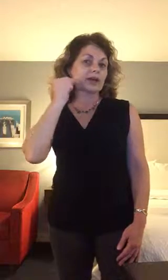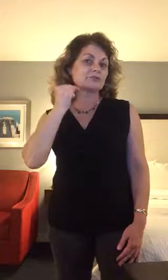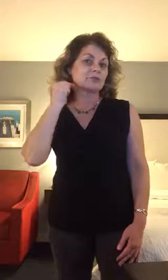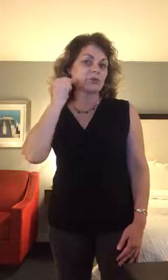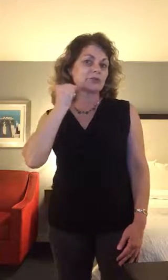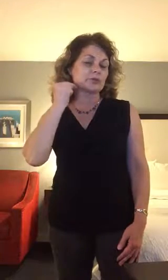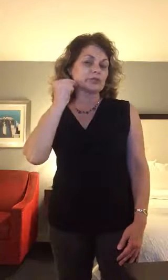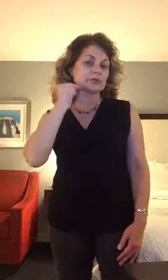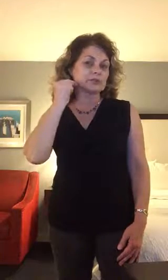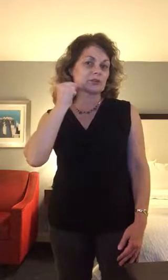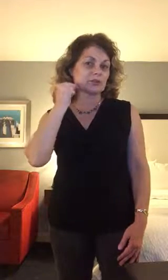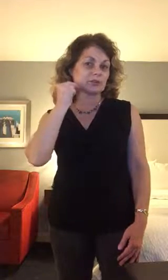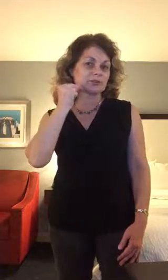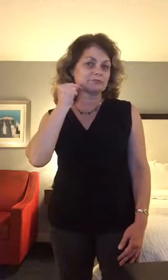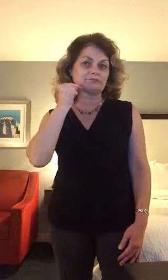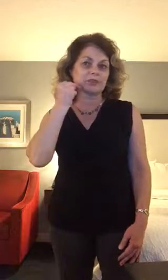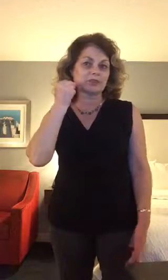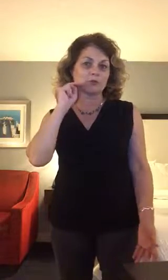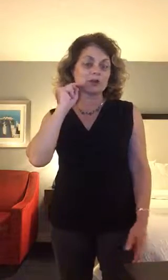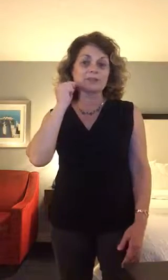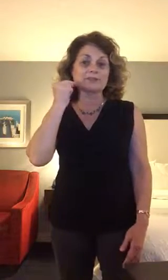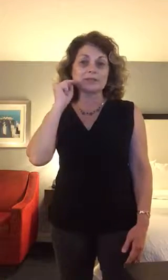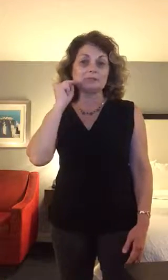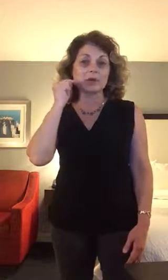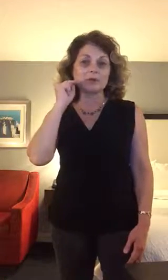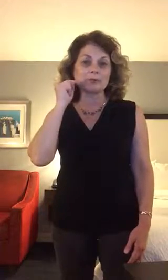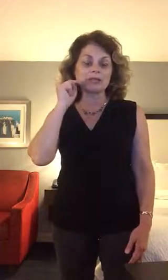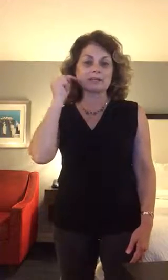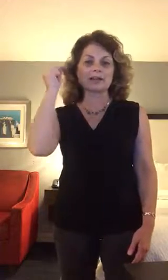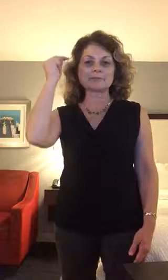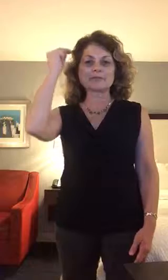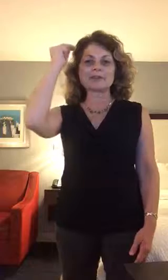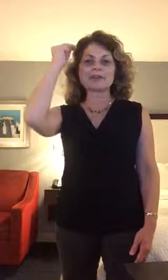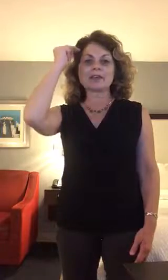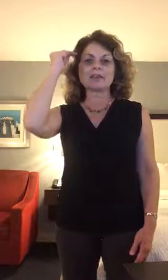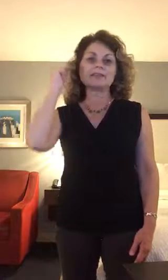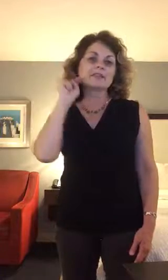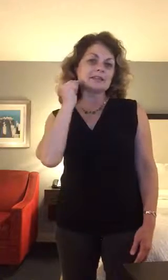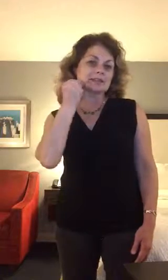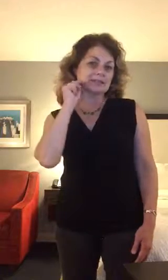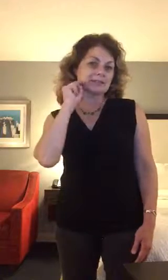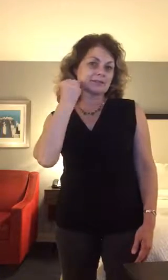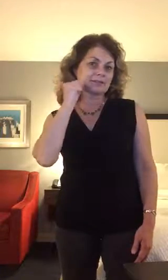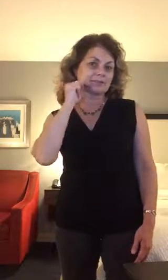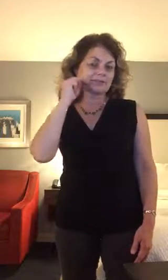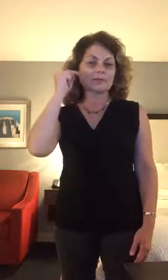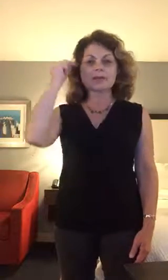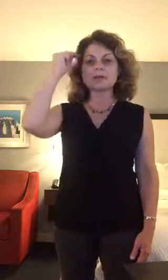and forth or do a circle. Either one, I've seen both many times. Niece,